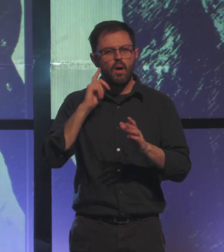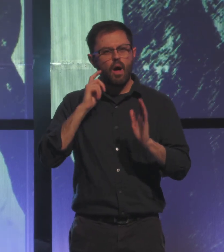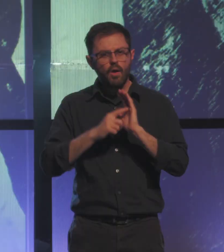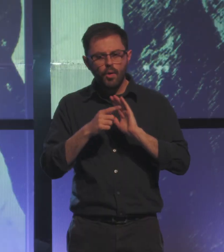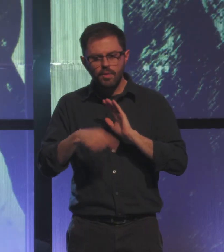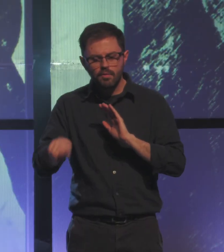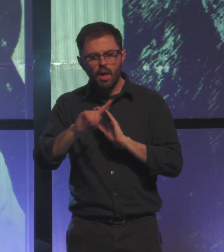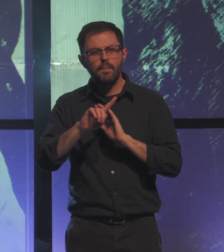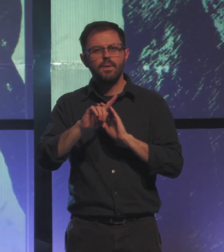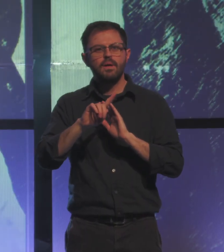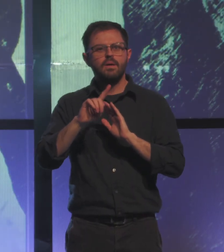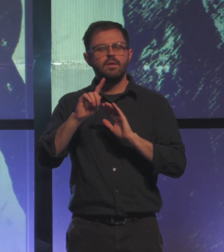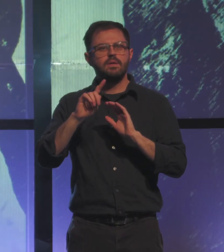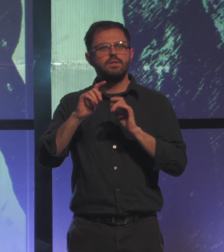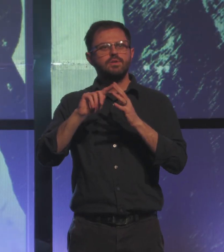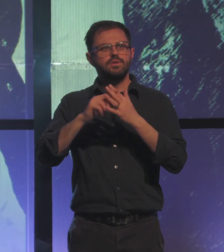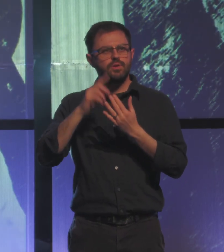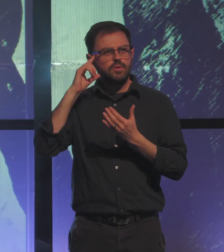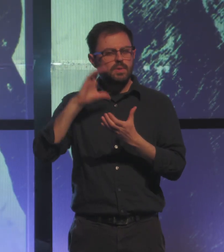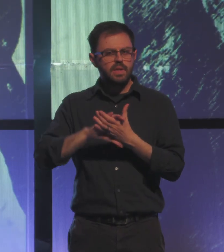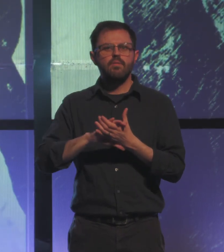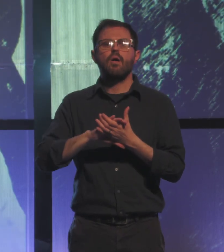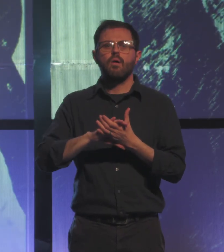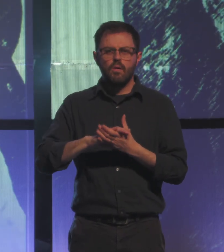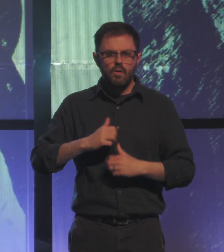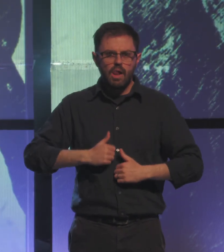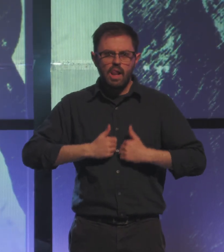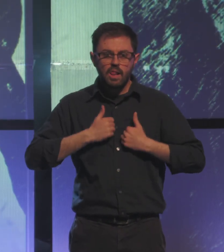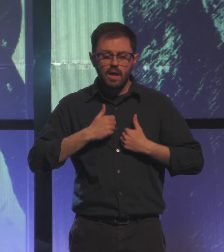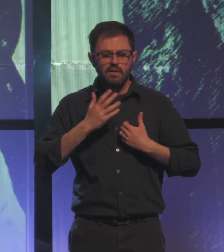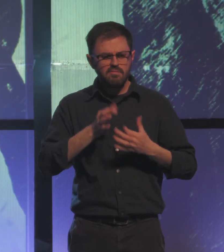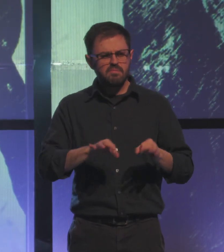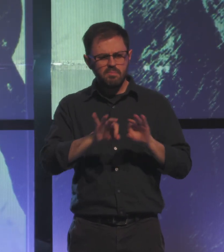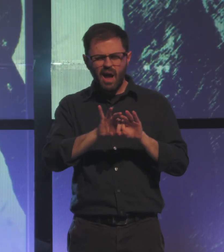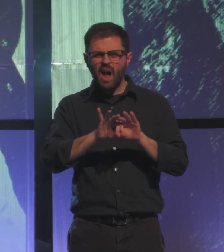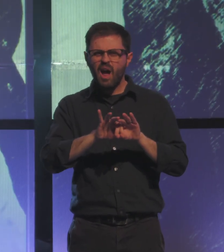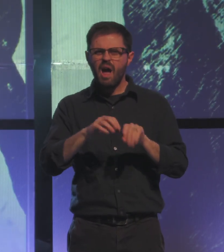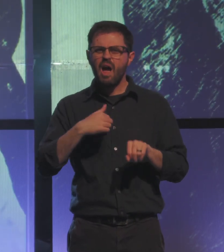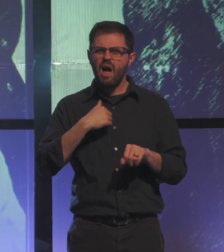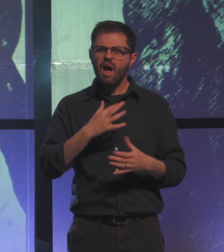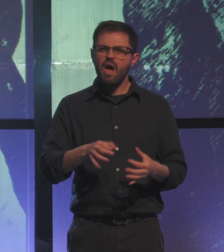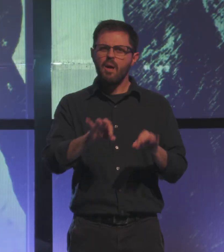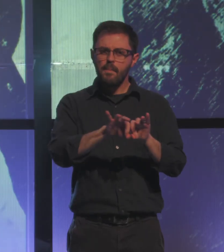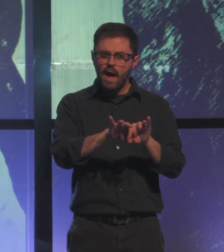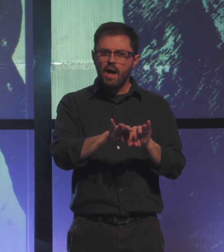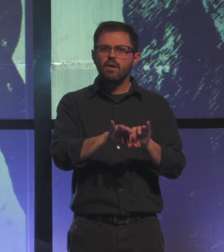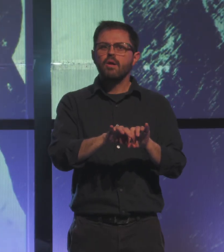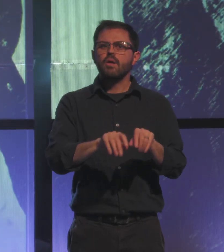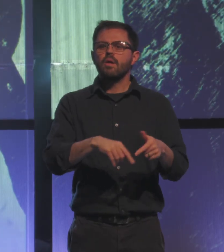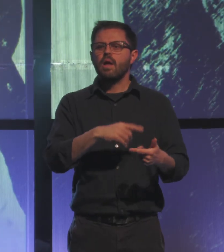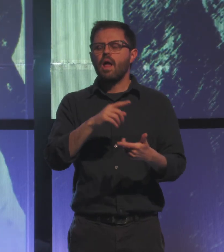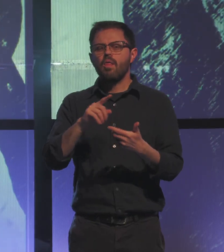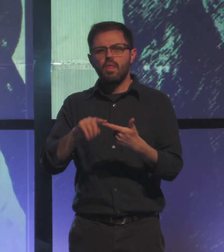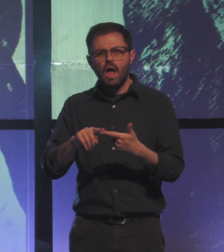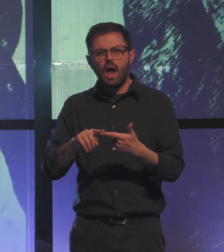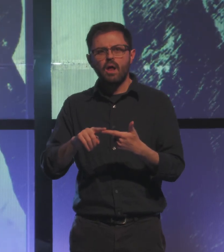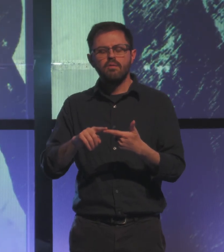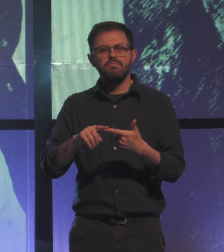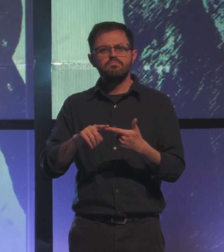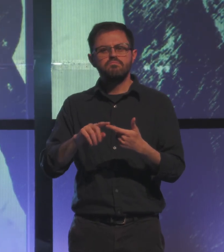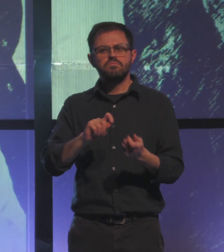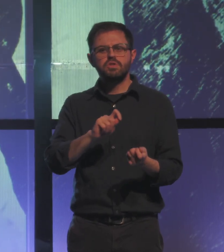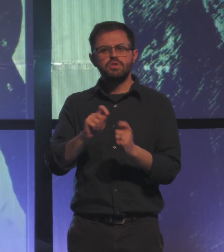that their life matters. And then when they believe that their life actually matters, they begin to live